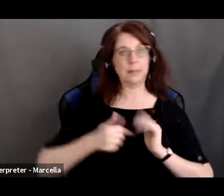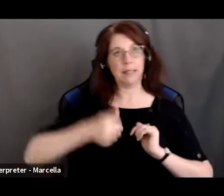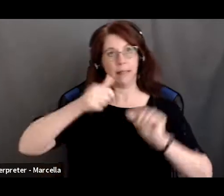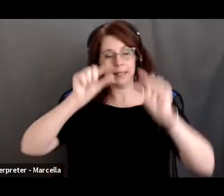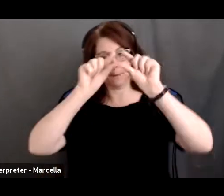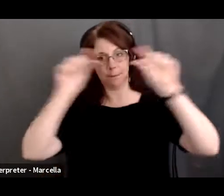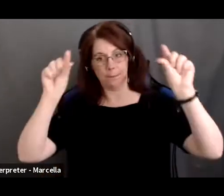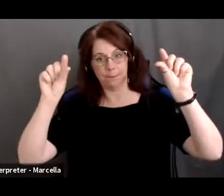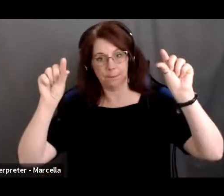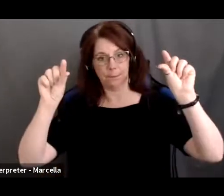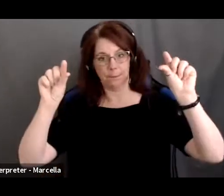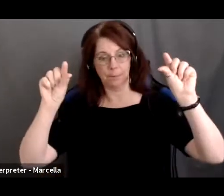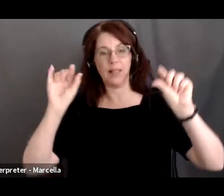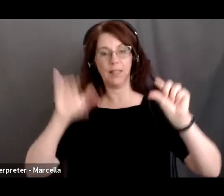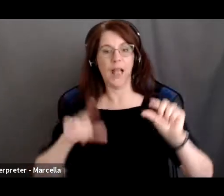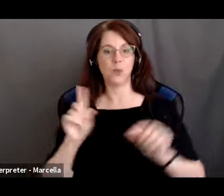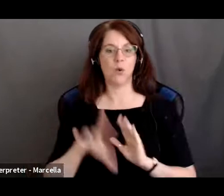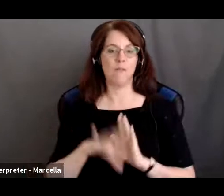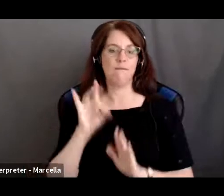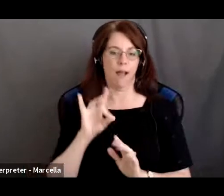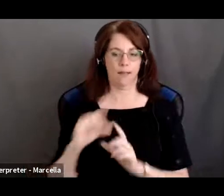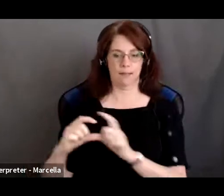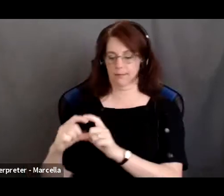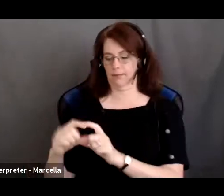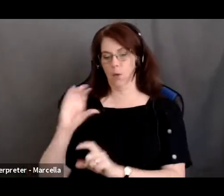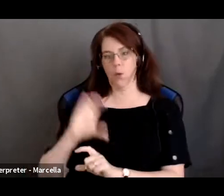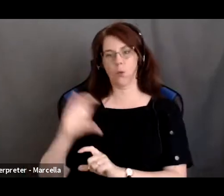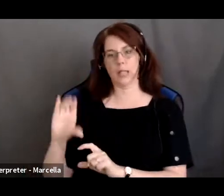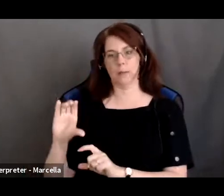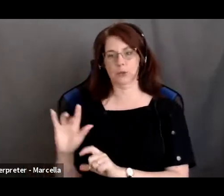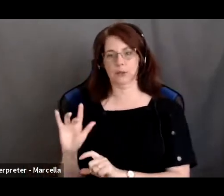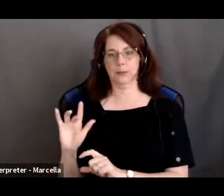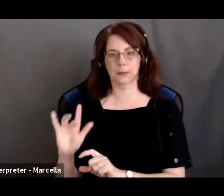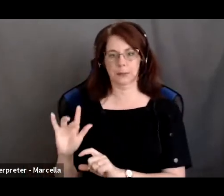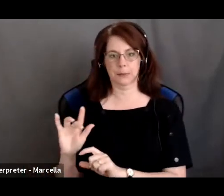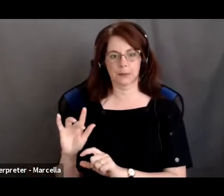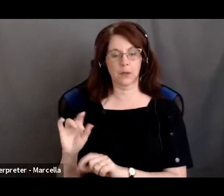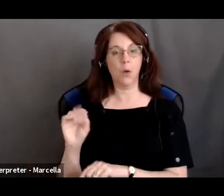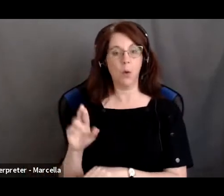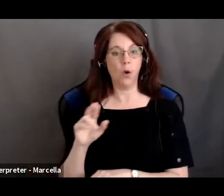the screen. There is where you will find the closed captioning for today's session. You